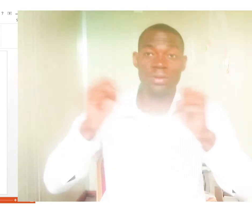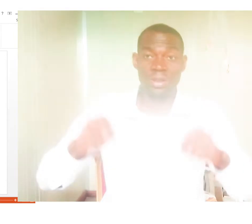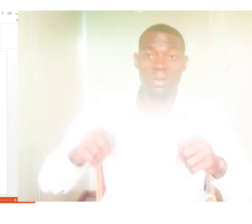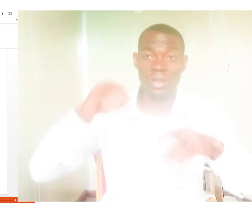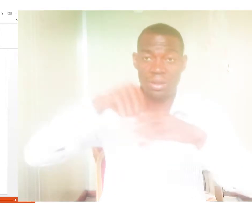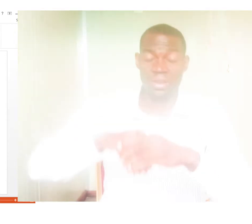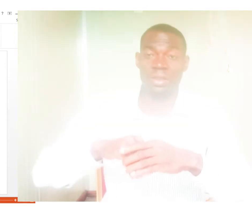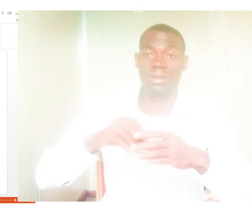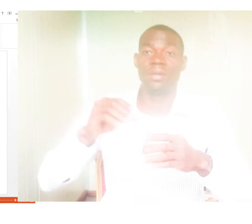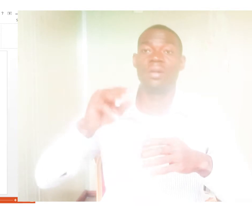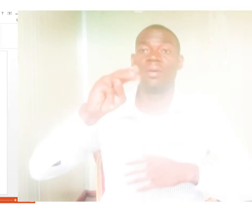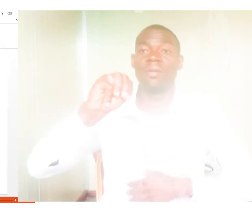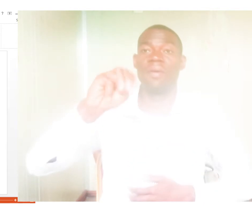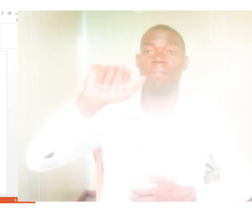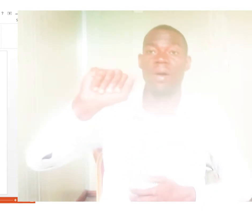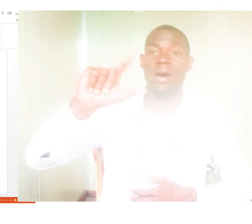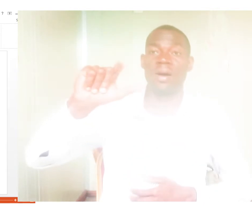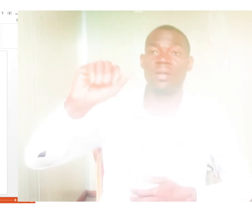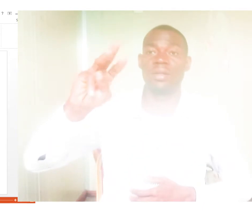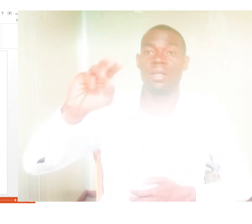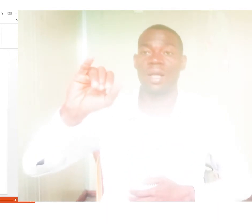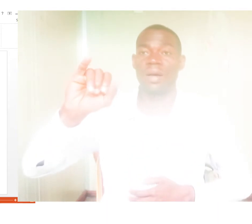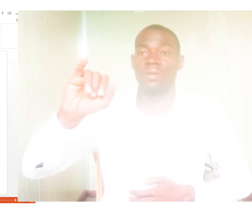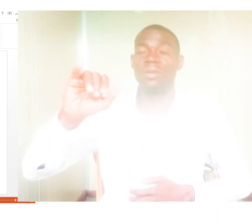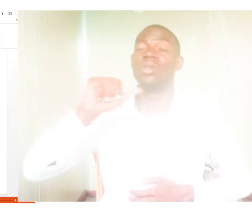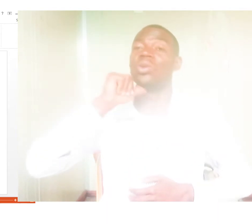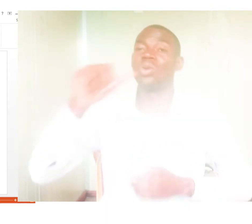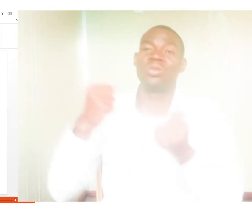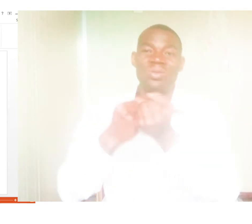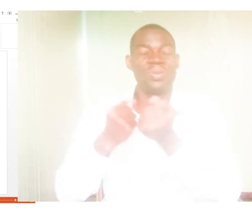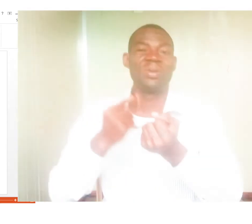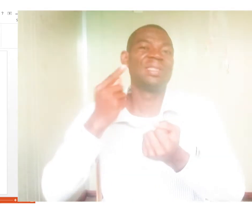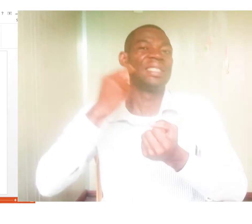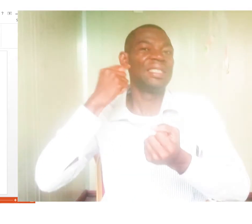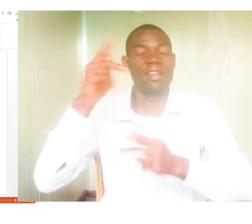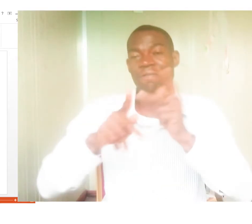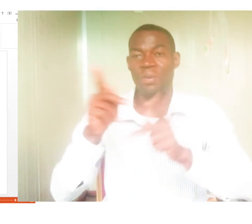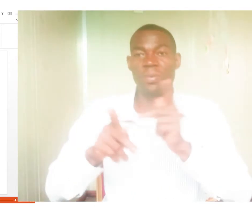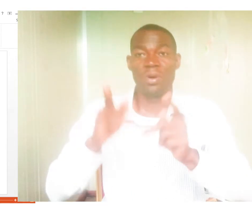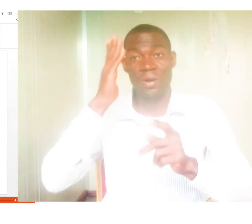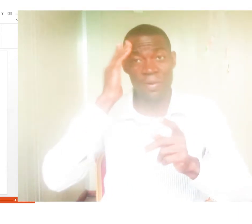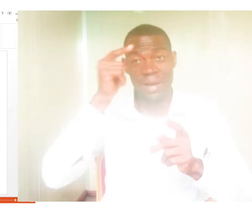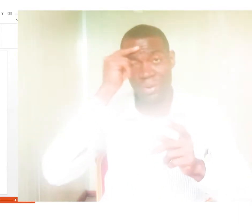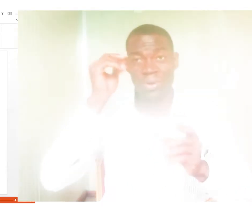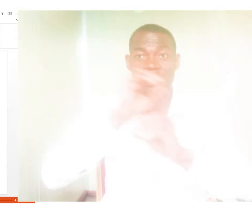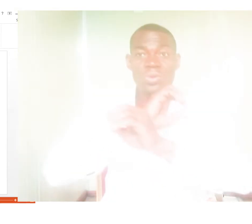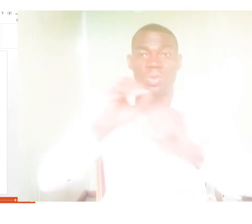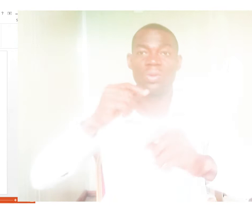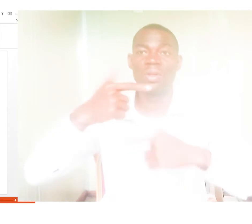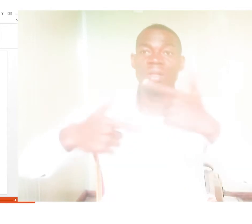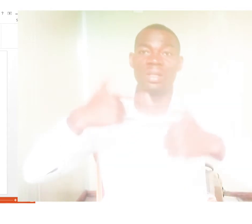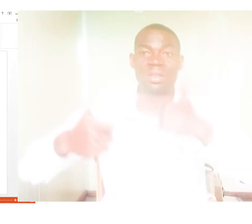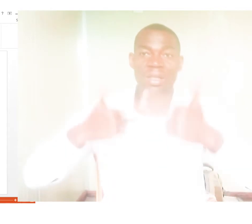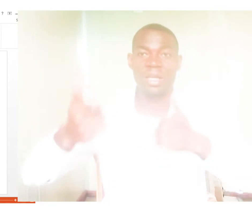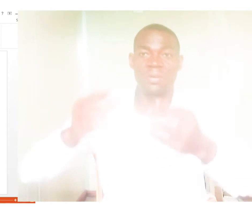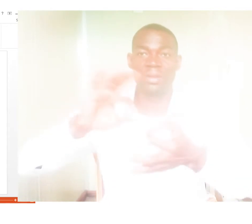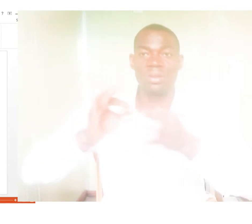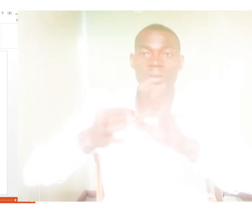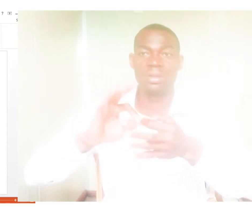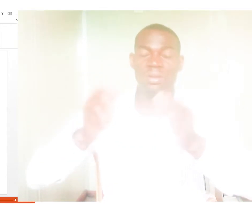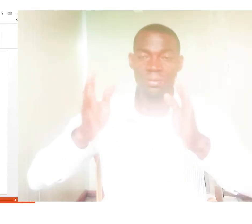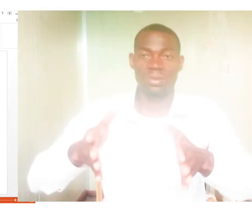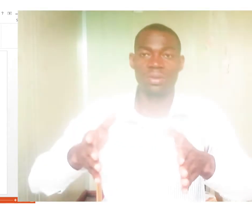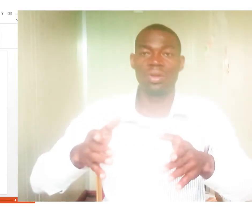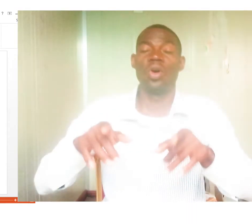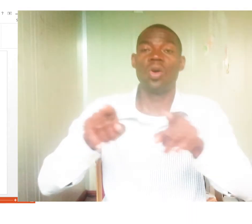ineffective learning in schools because there are no sign language interpreters in schools, inadequate special needs teachers, and the